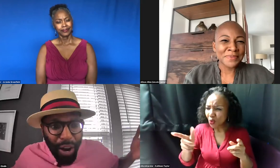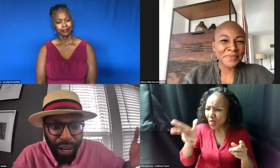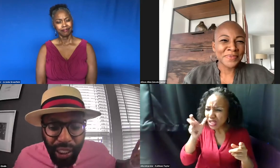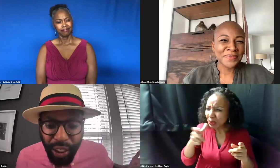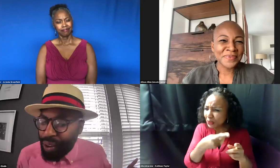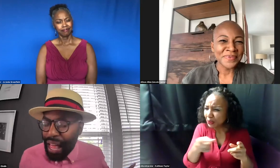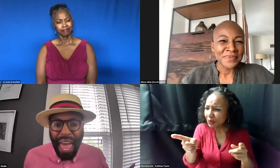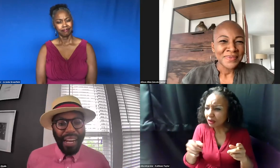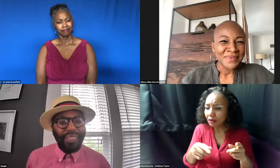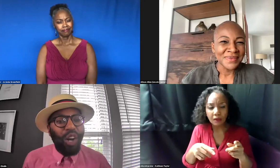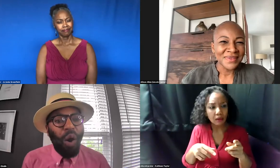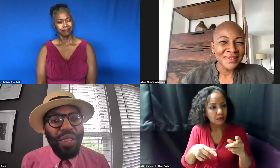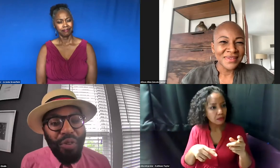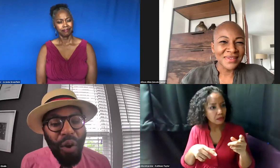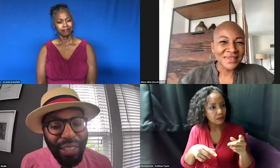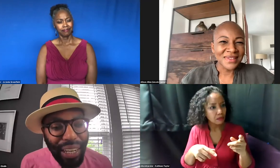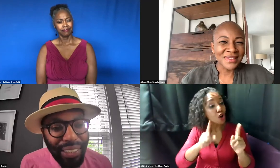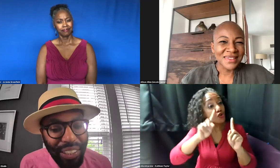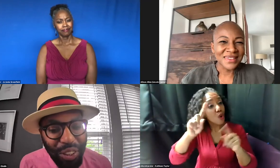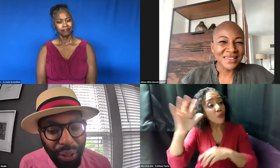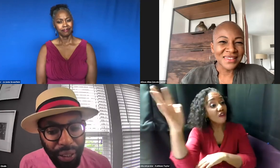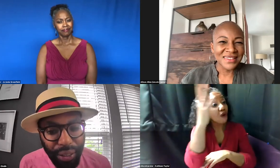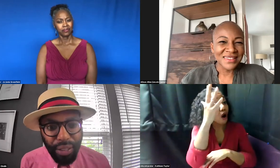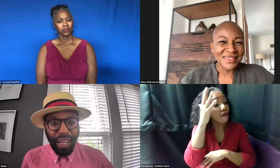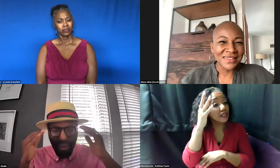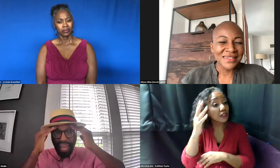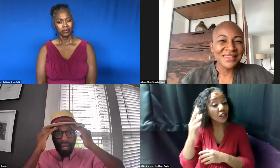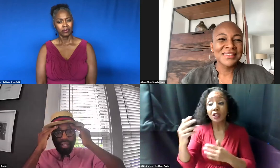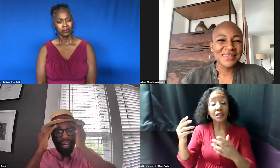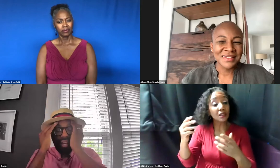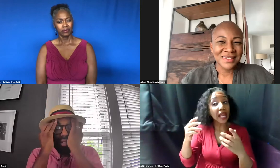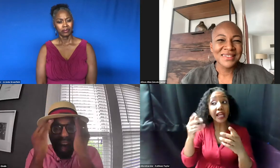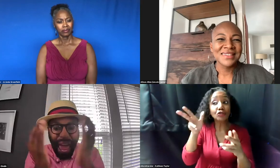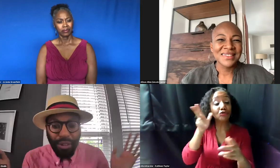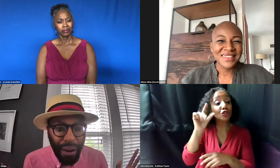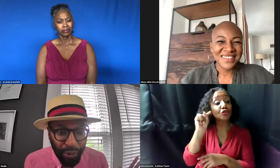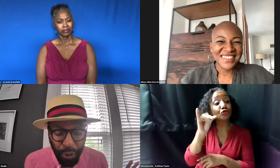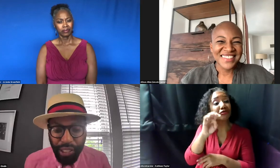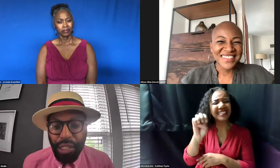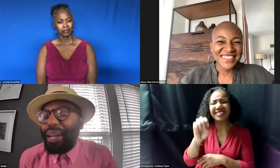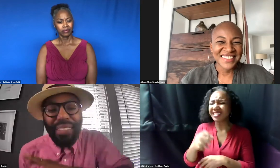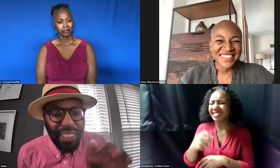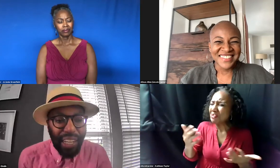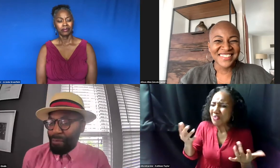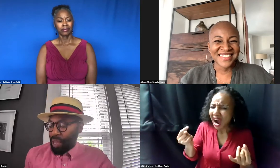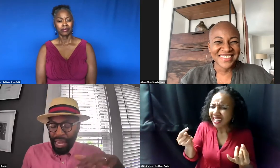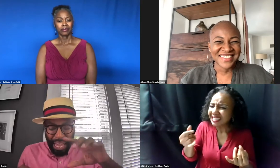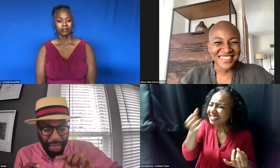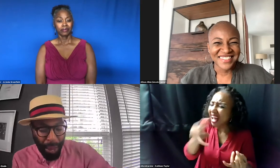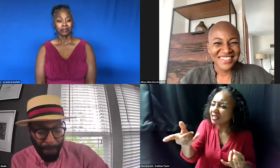Who do I go listen to? And they said, go in the forest and listen to the trees. And he was like, I have no time for this foolishness. But